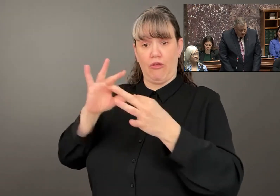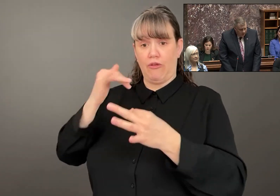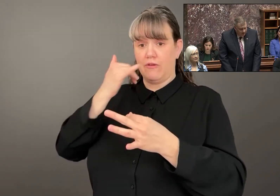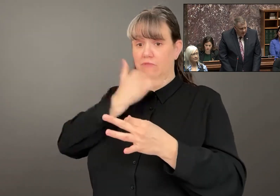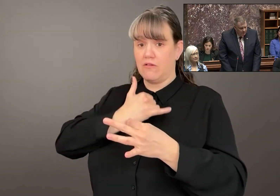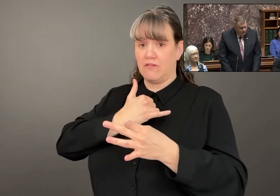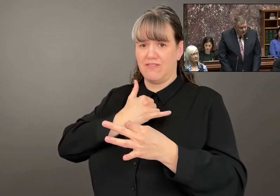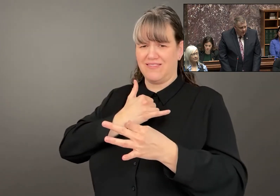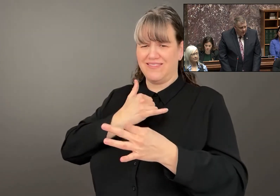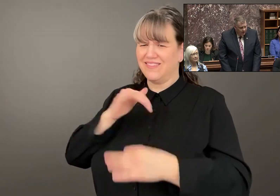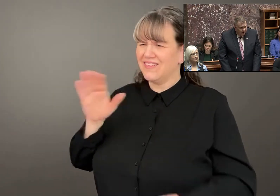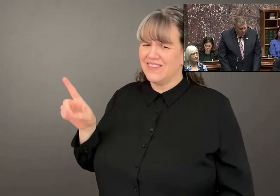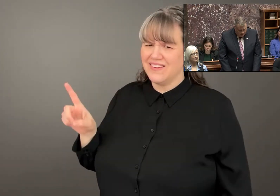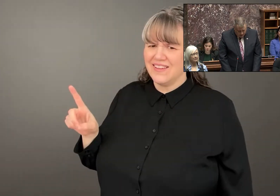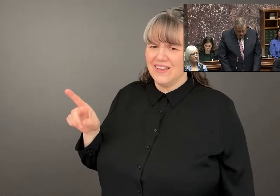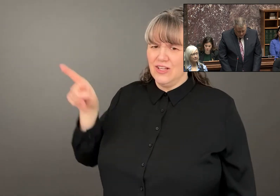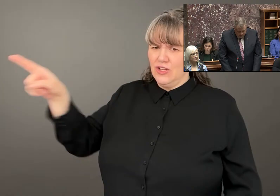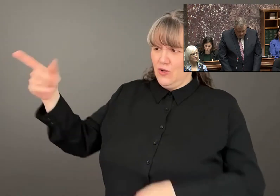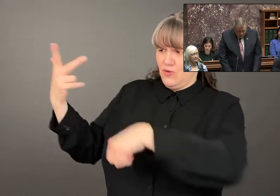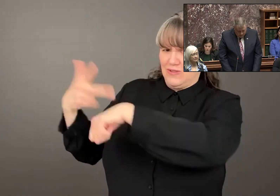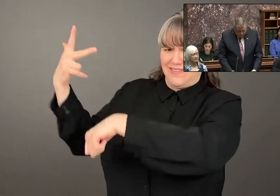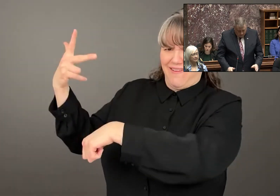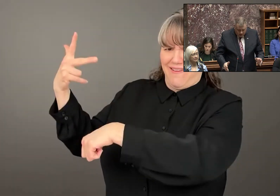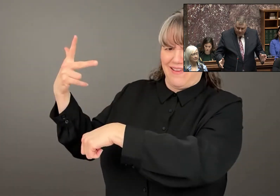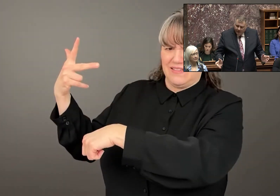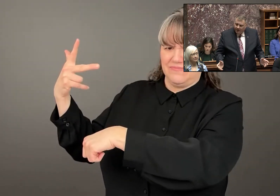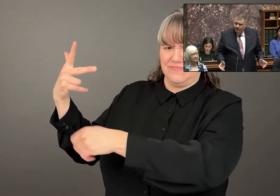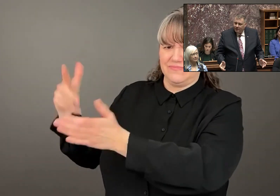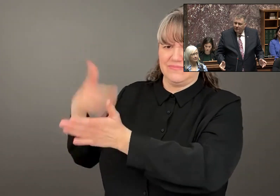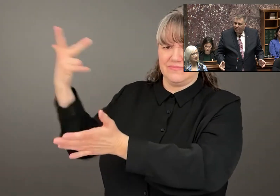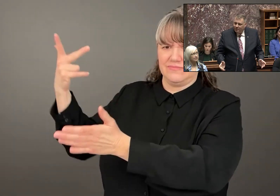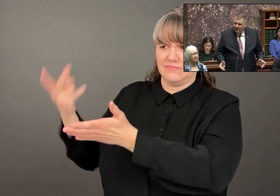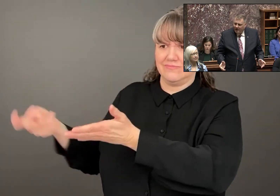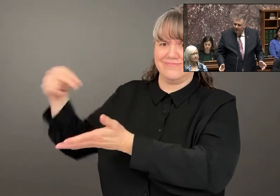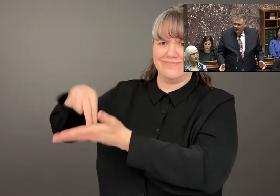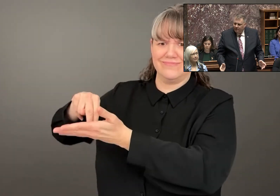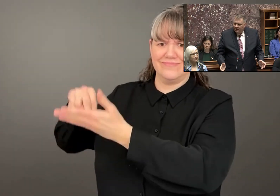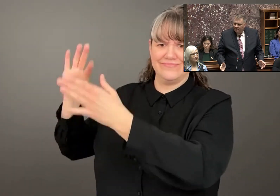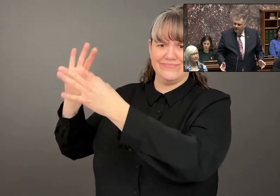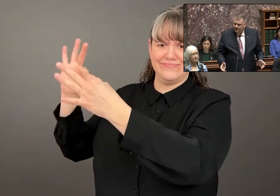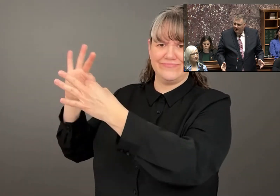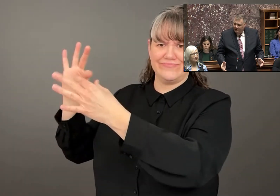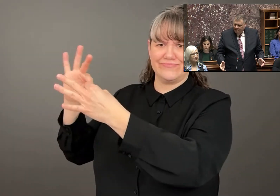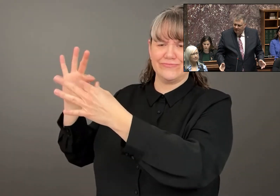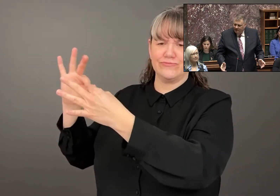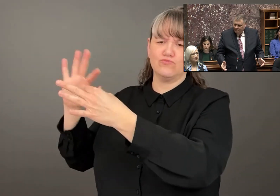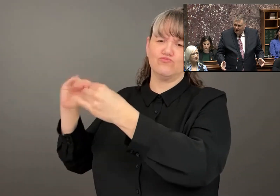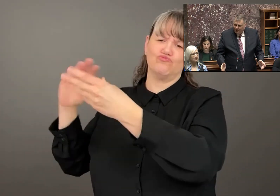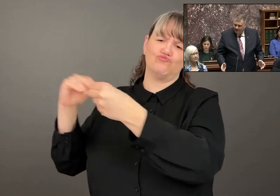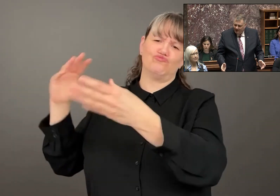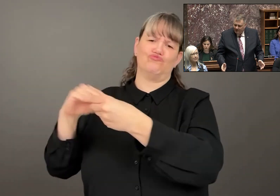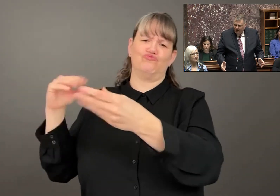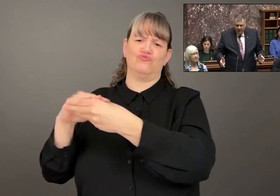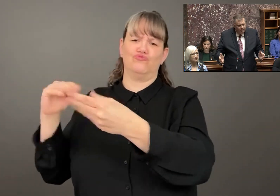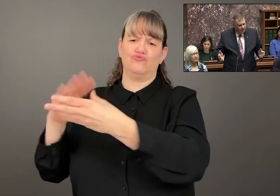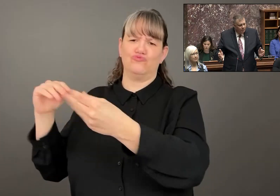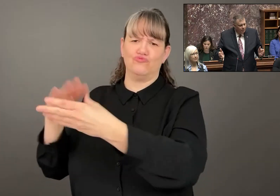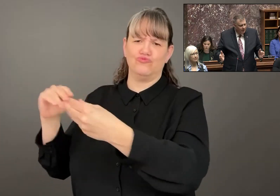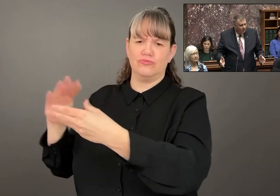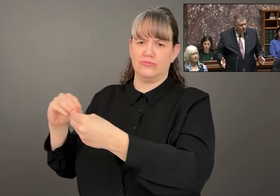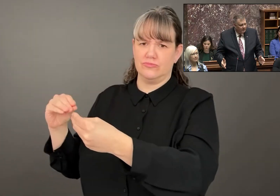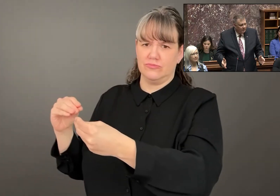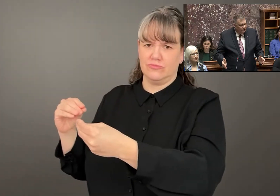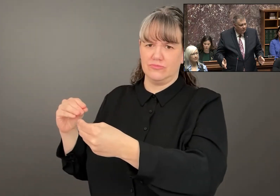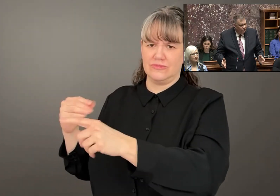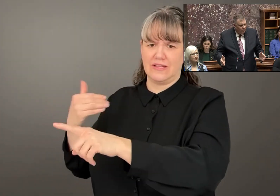half or so, this minister has stood up with great fanfare talking about hiring freezes in the BC public sector and how they're going to